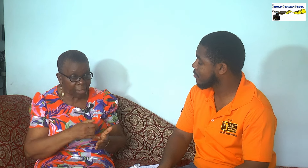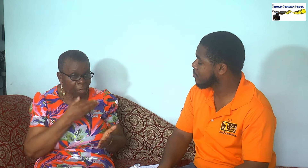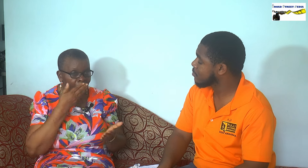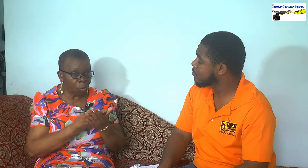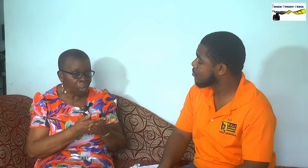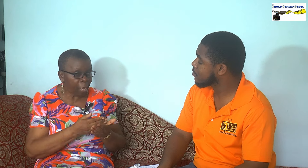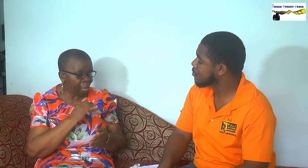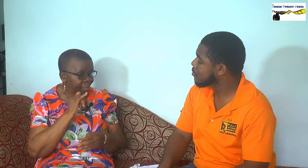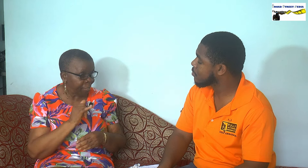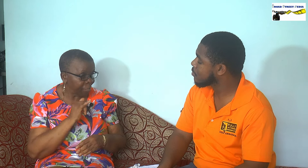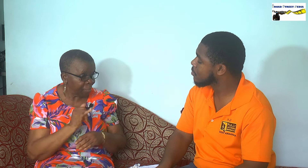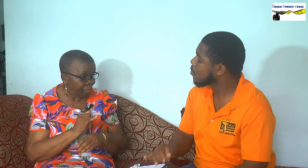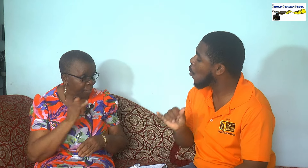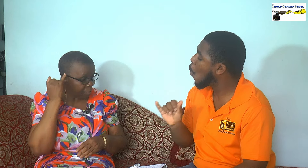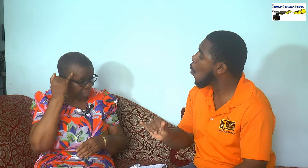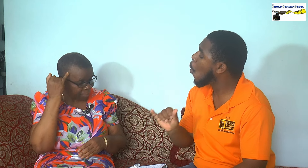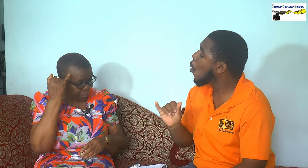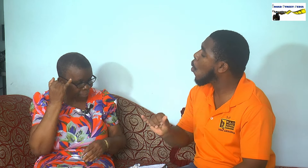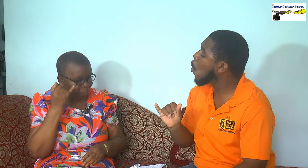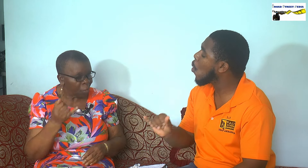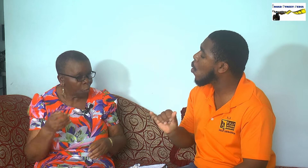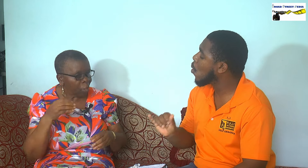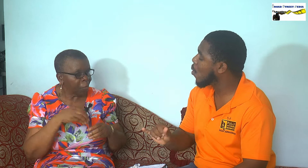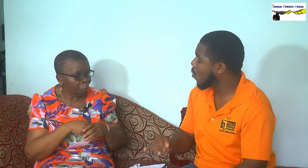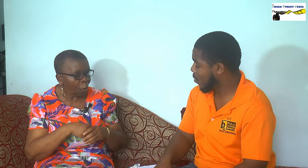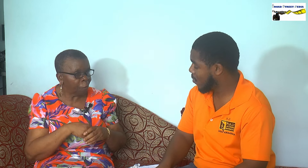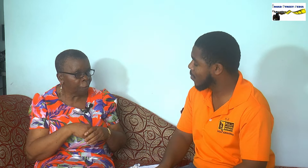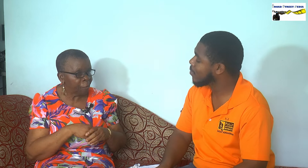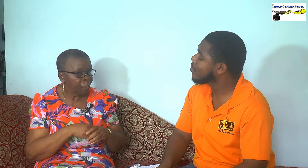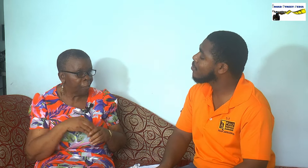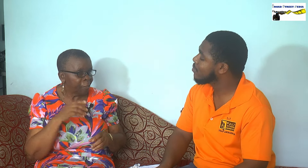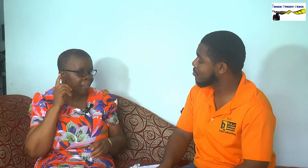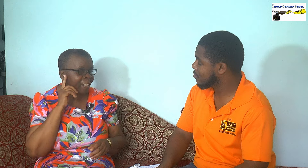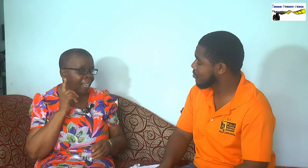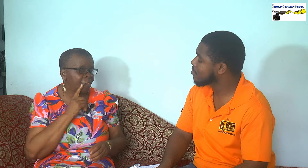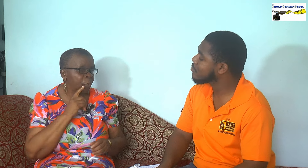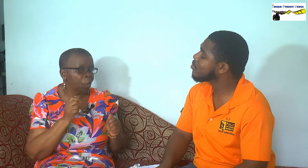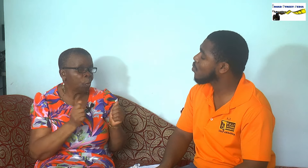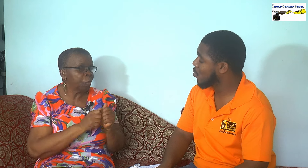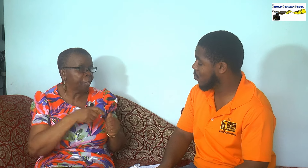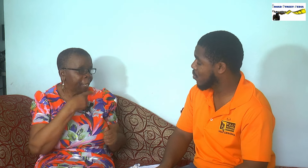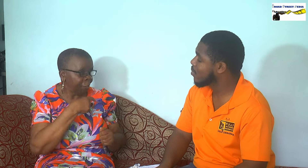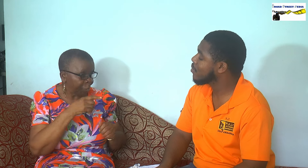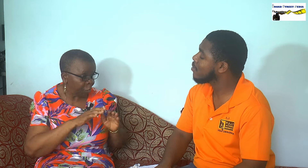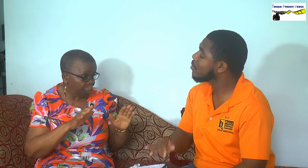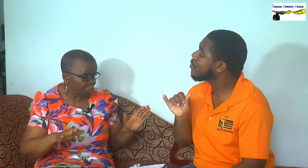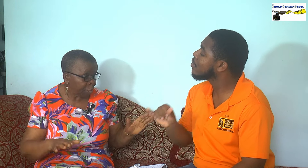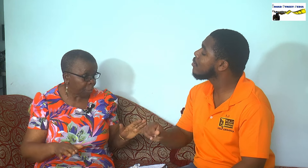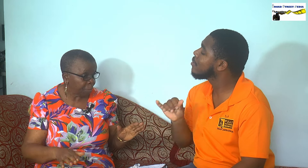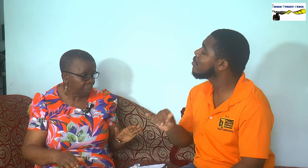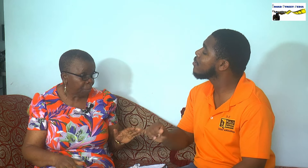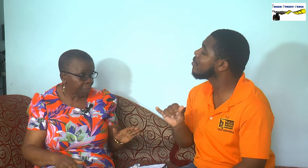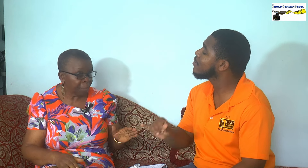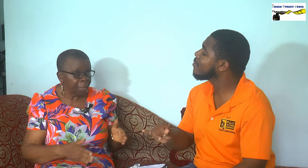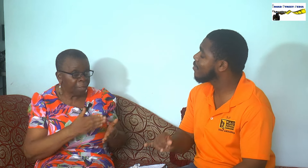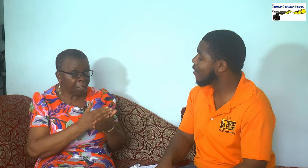a good idea to involve the deaf with hearing children. Okay.